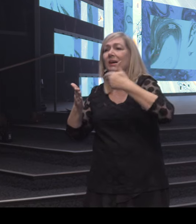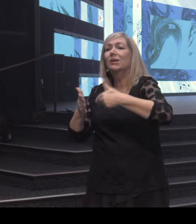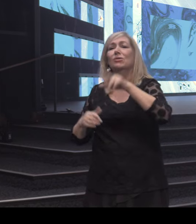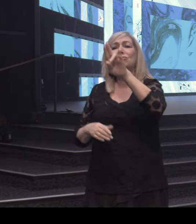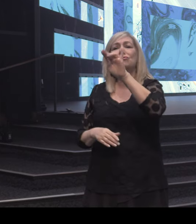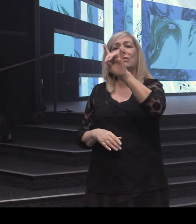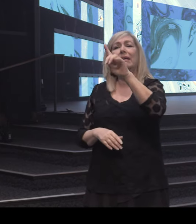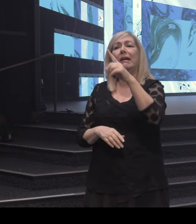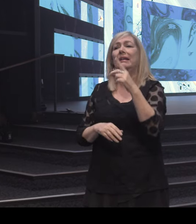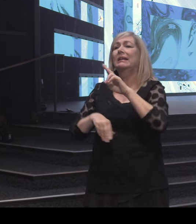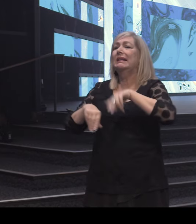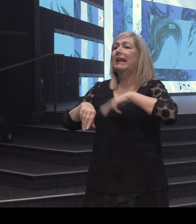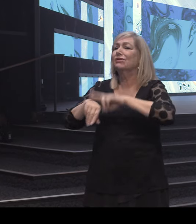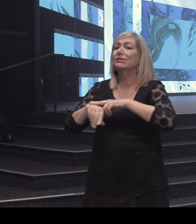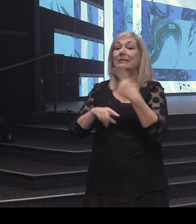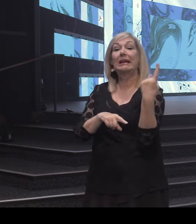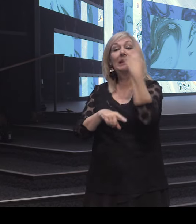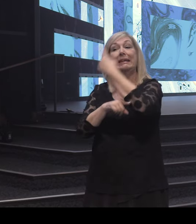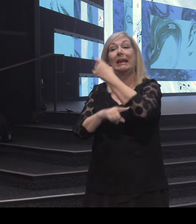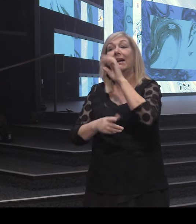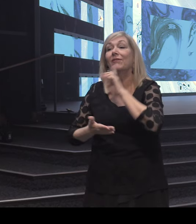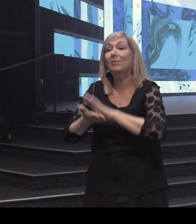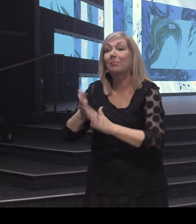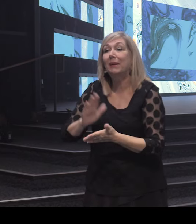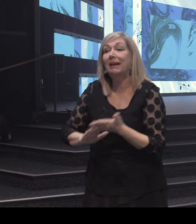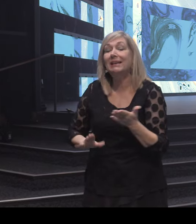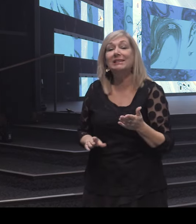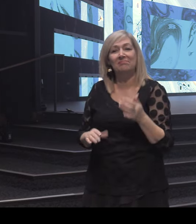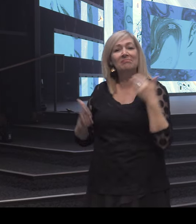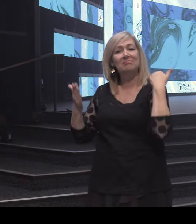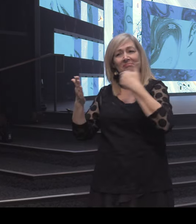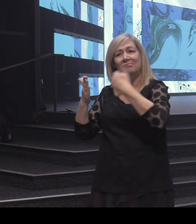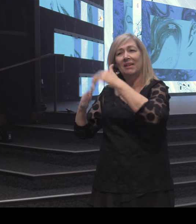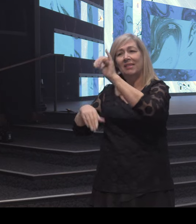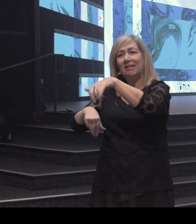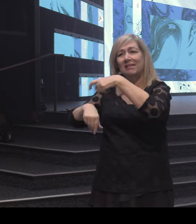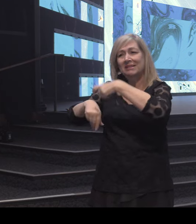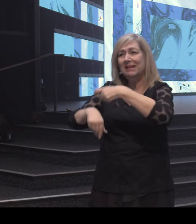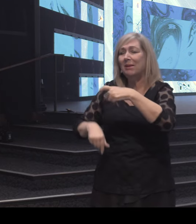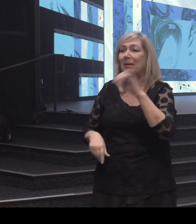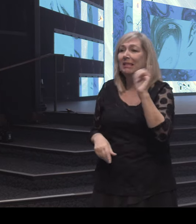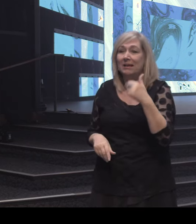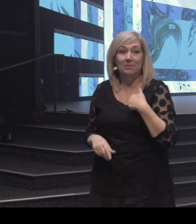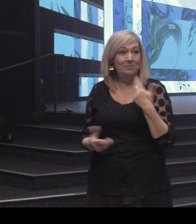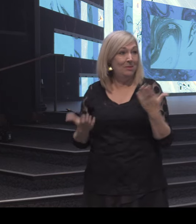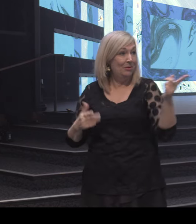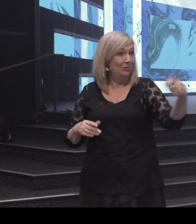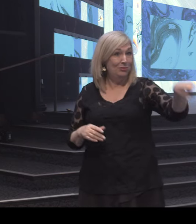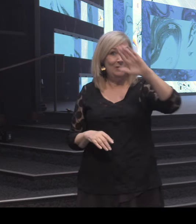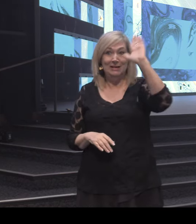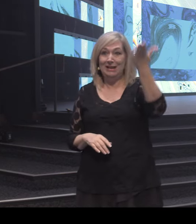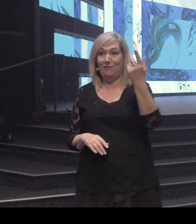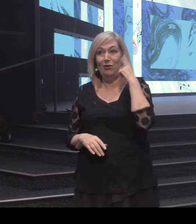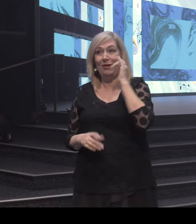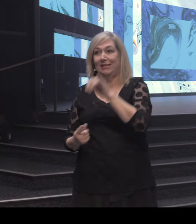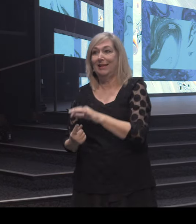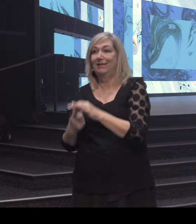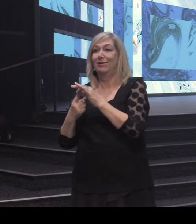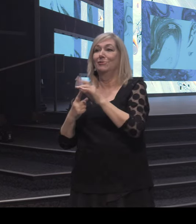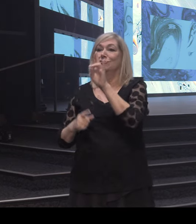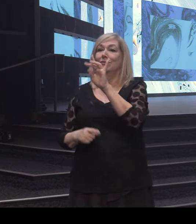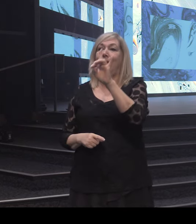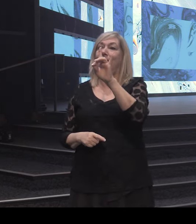Peace was coming up. Like me, no one in this building has probably heard of the United Nations Day of